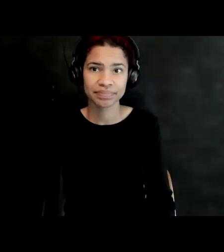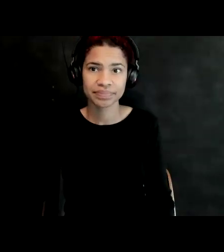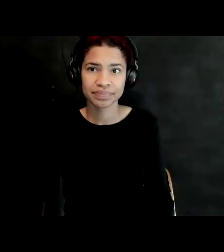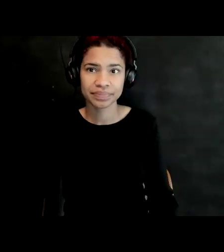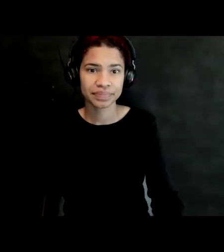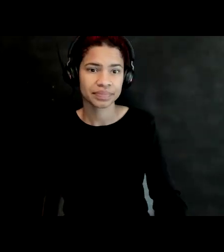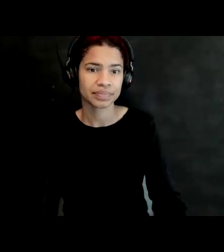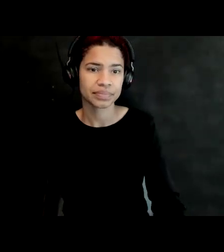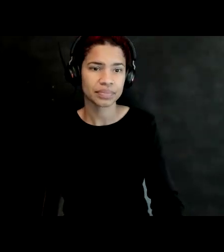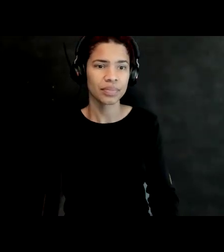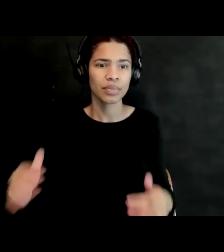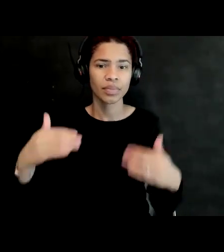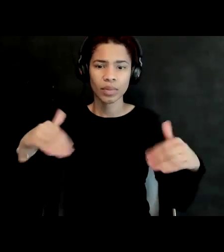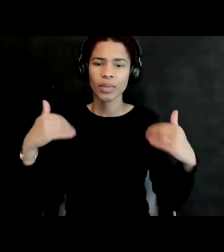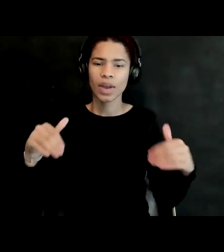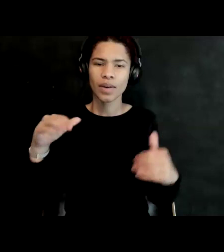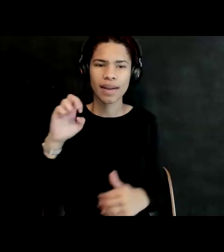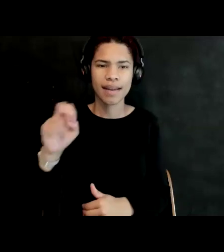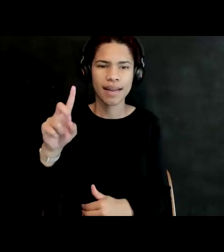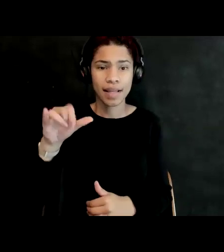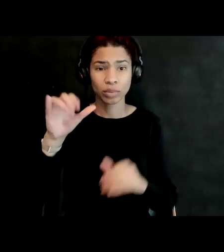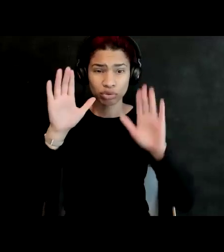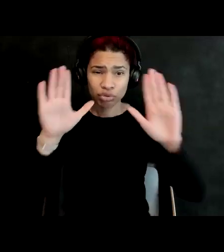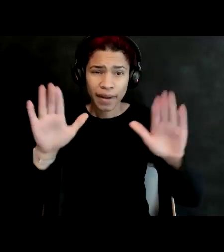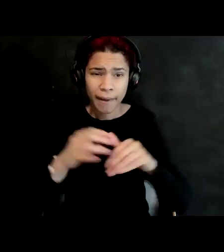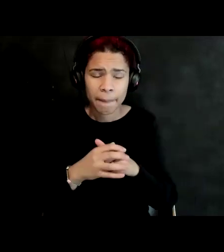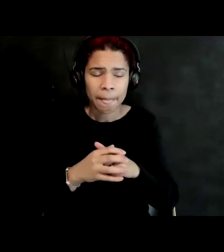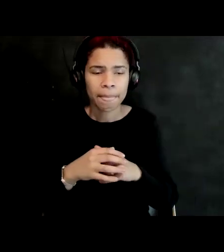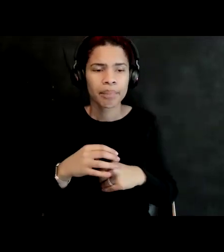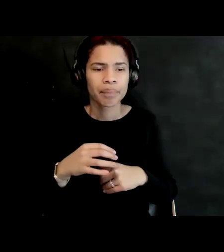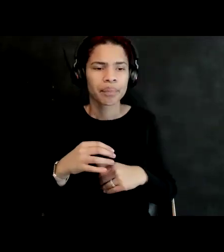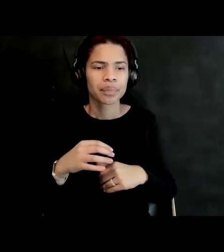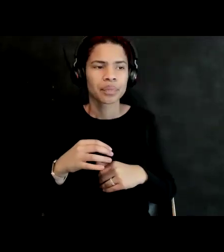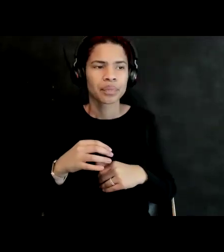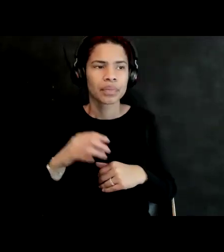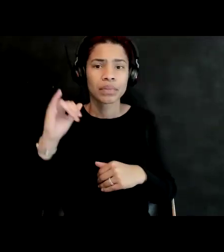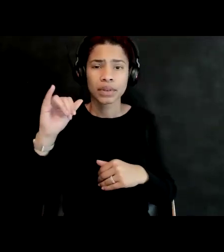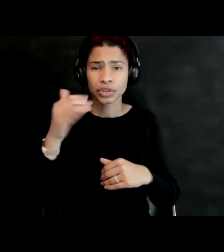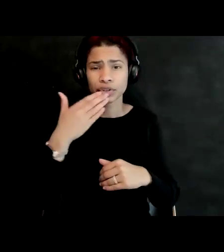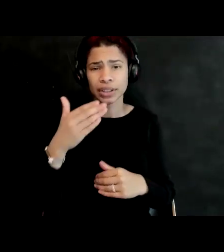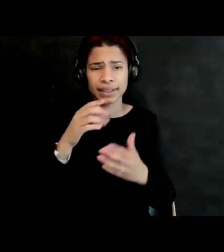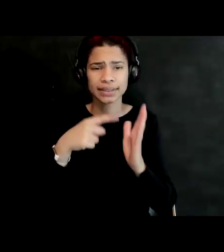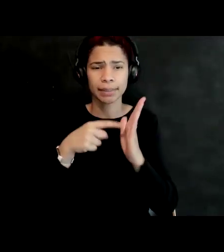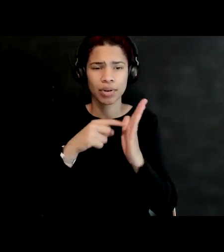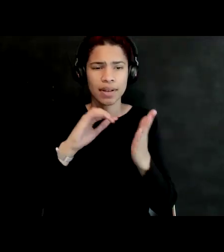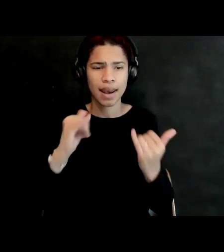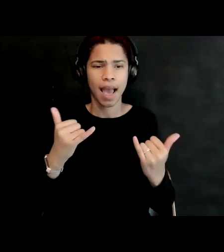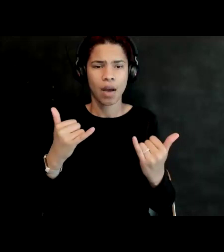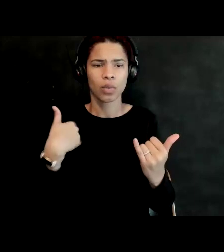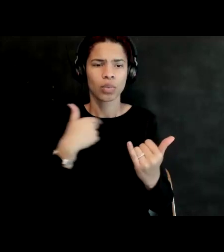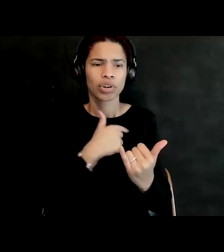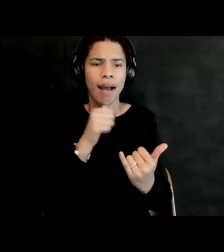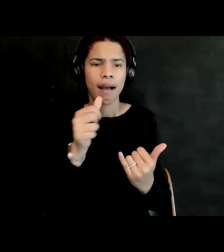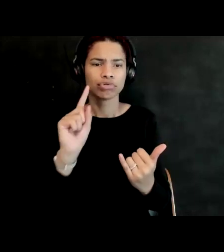really great. Excellent. So this is a great example of how now we've expanded